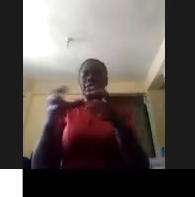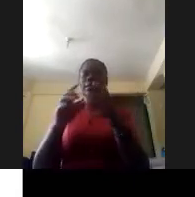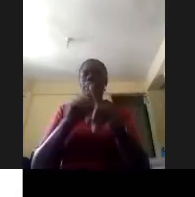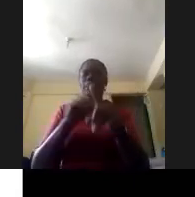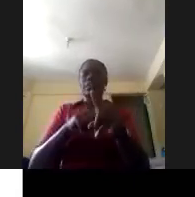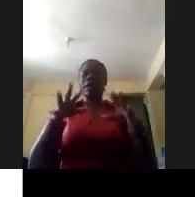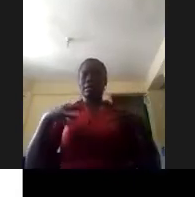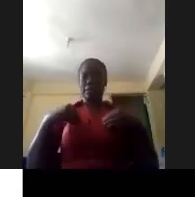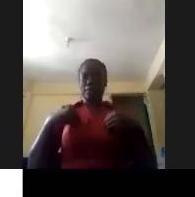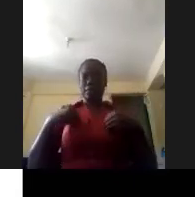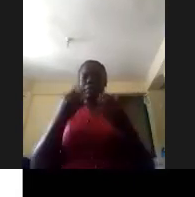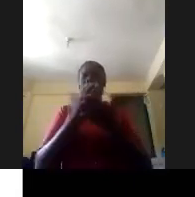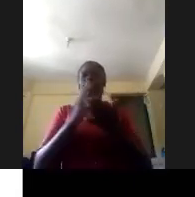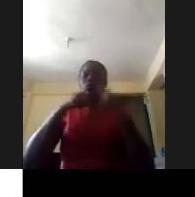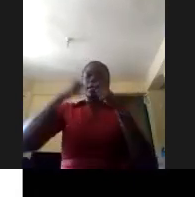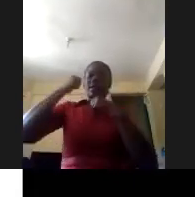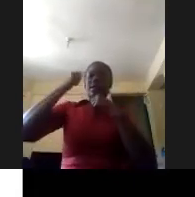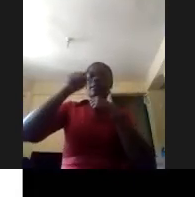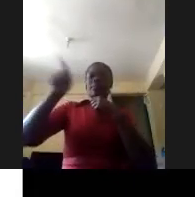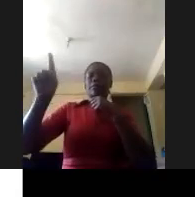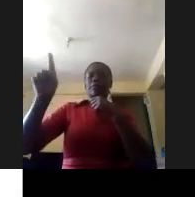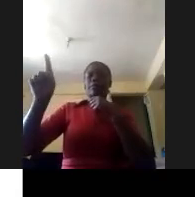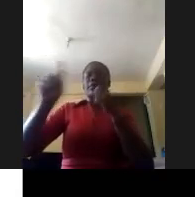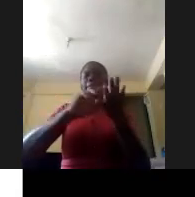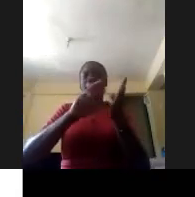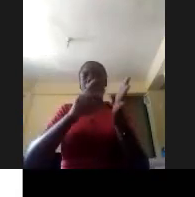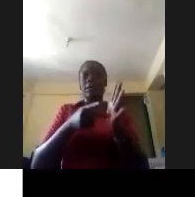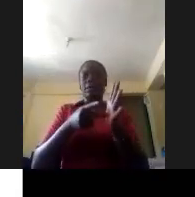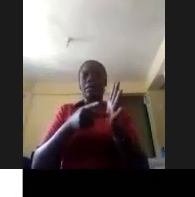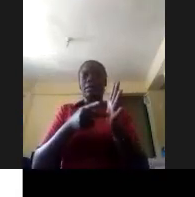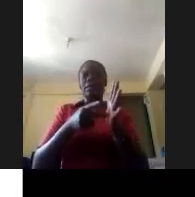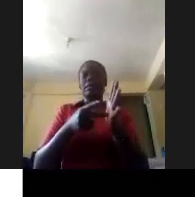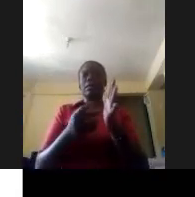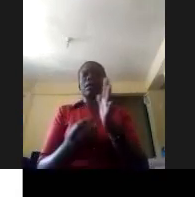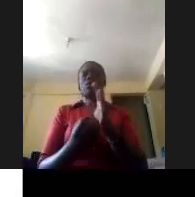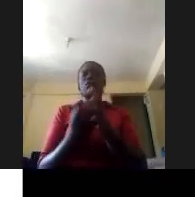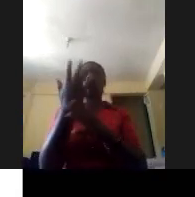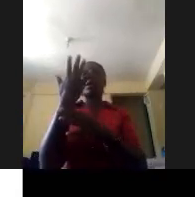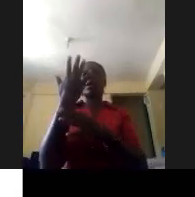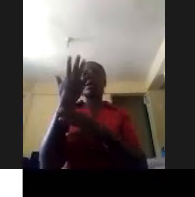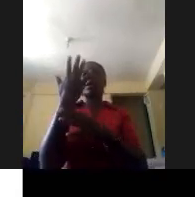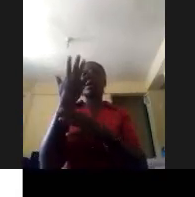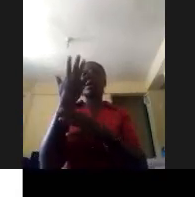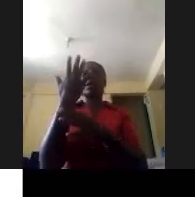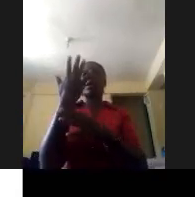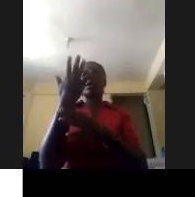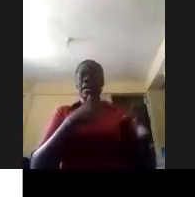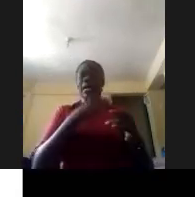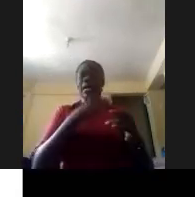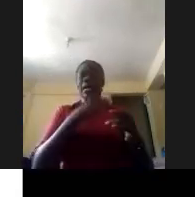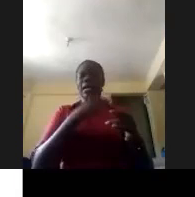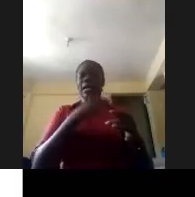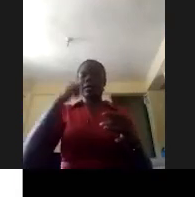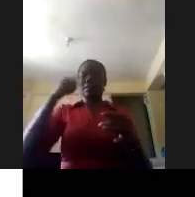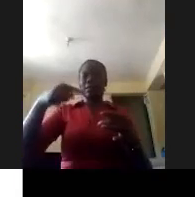themselves. Yeah, so it's a growing concern, and it's a very I can say